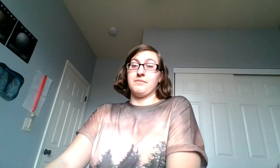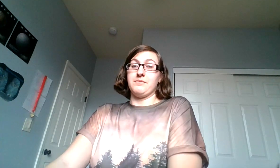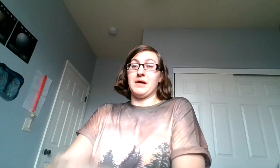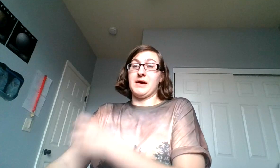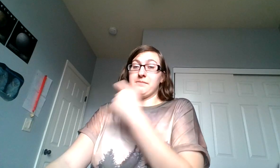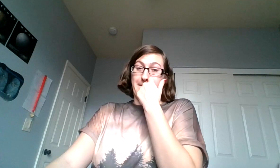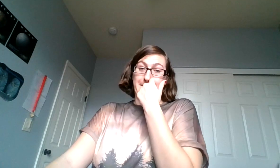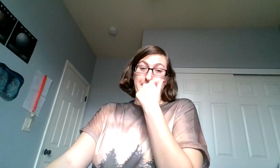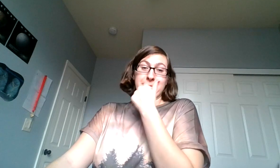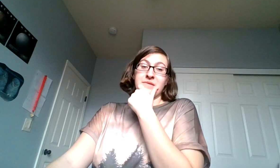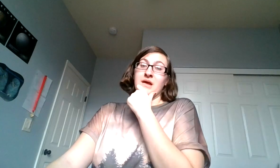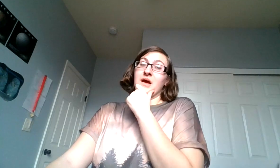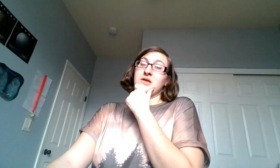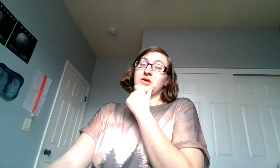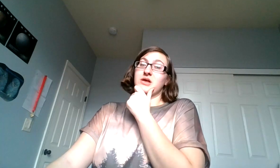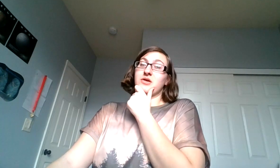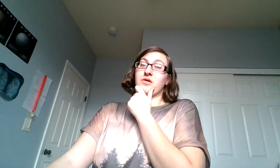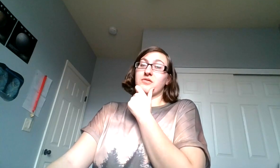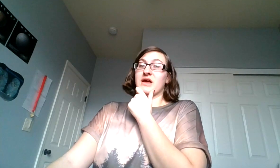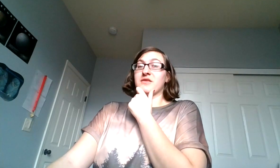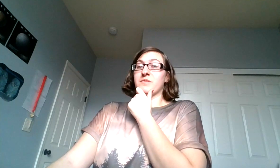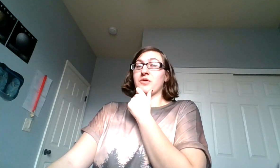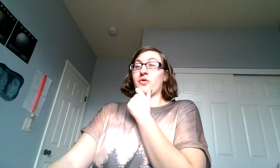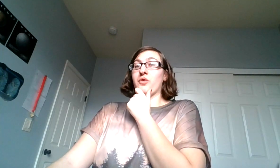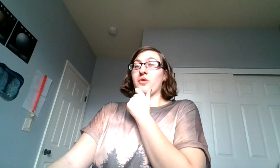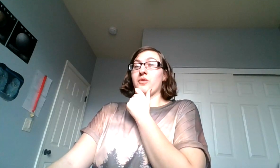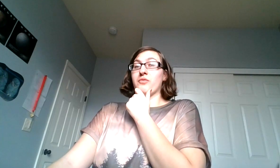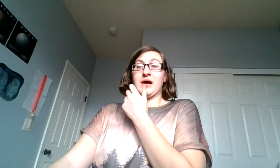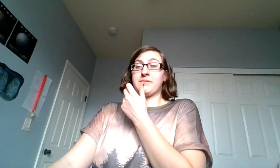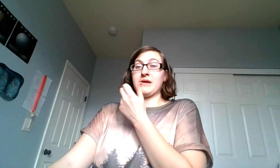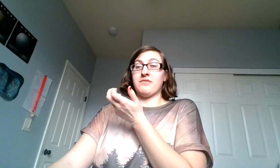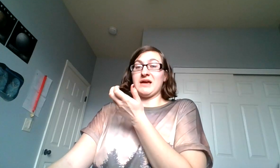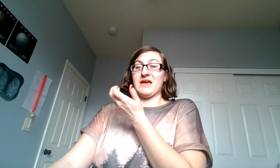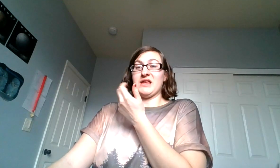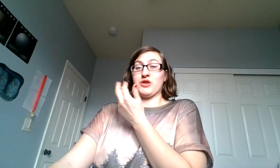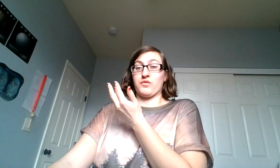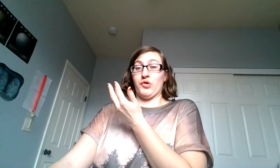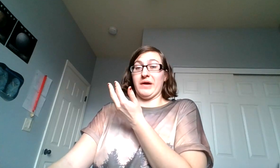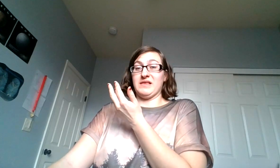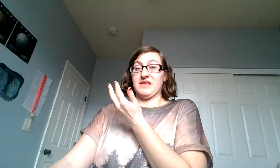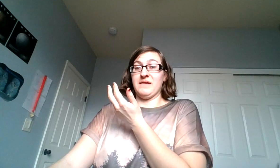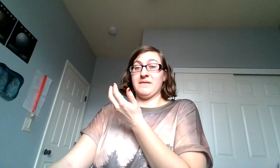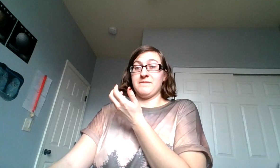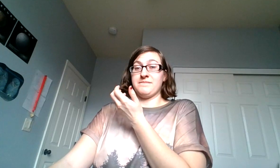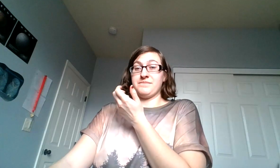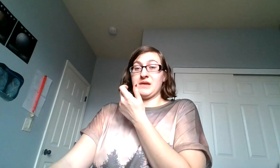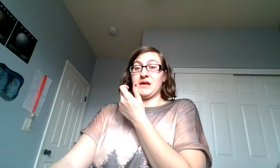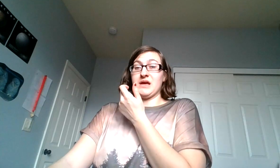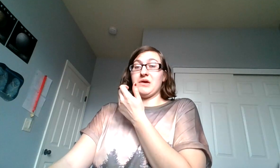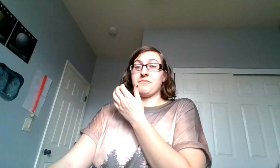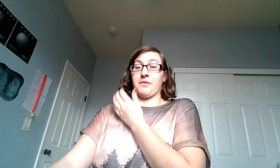But using your own dance move, whatever you like, is your choice. For